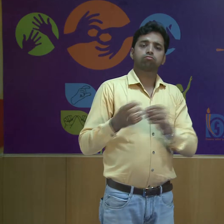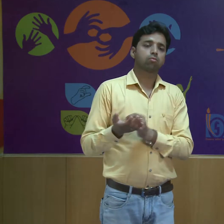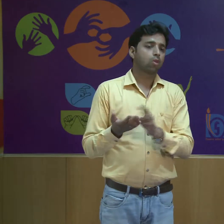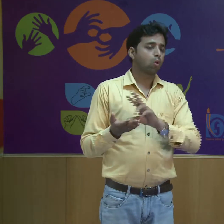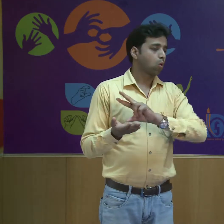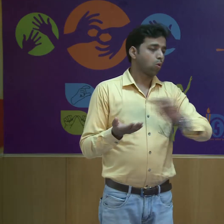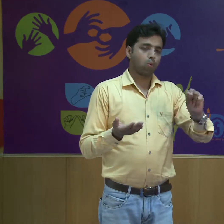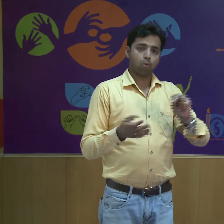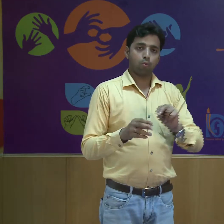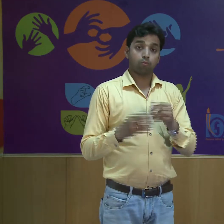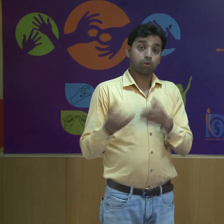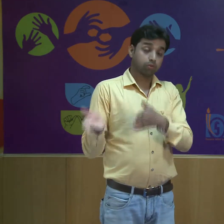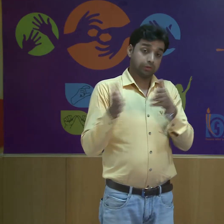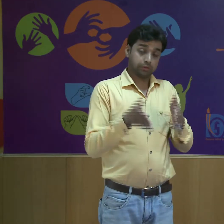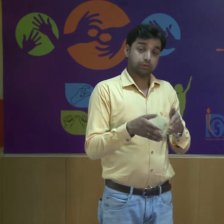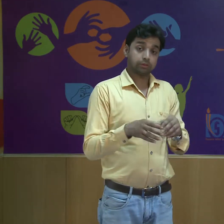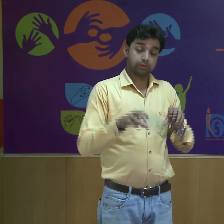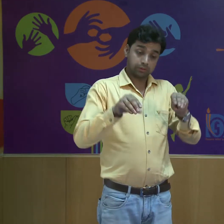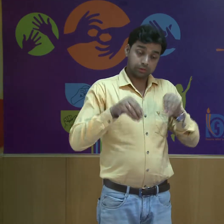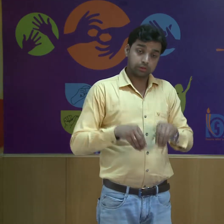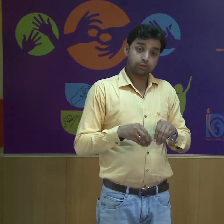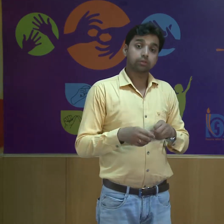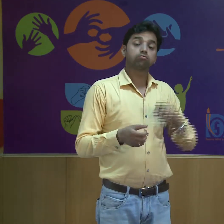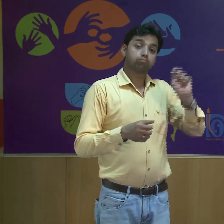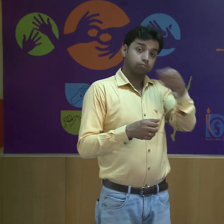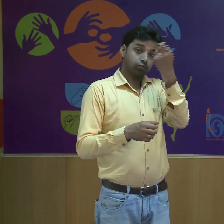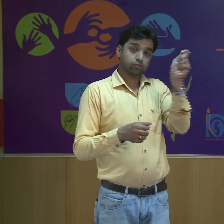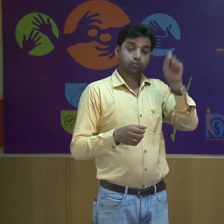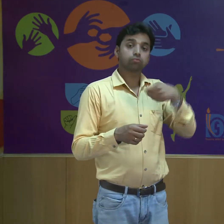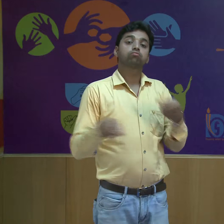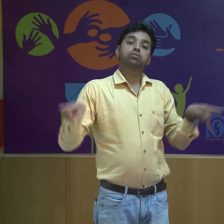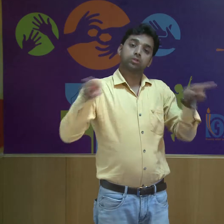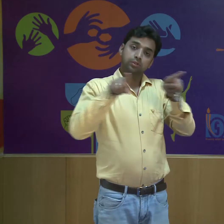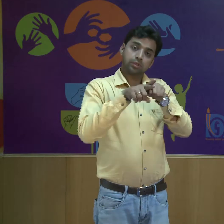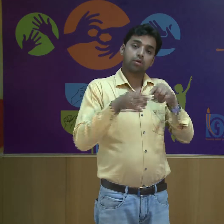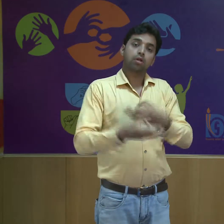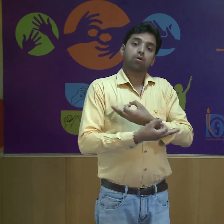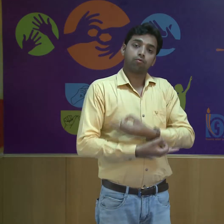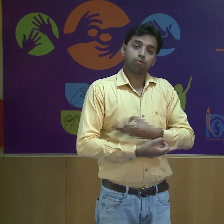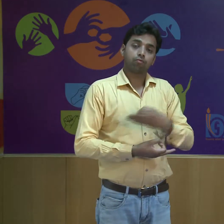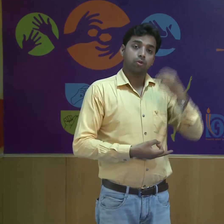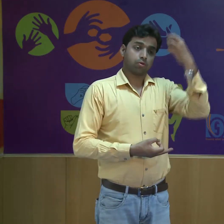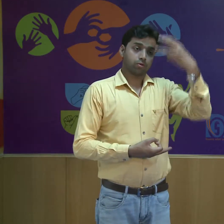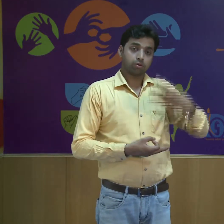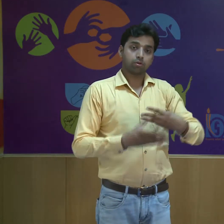completely, as they considered the Kshatriyas as the highest among the four Varnas.